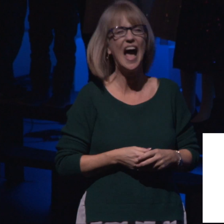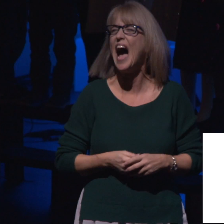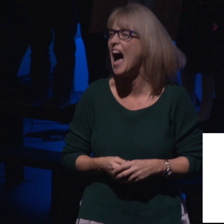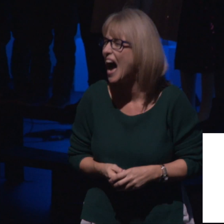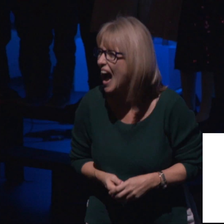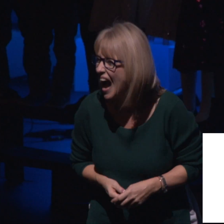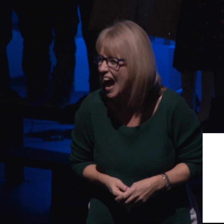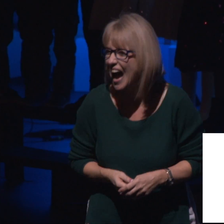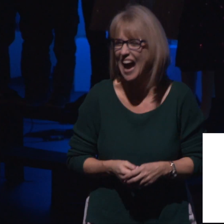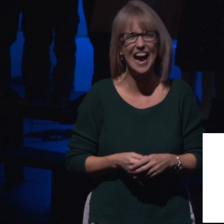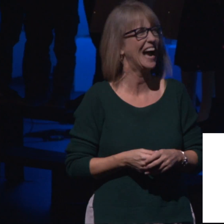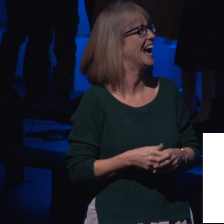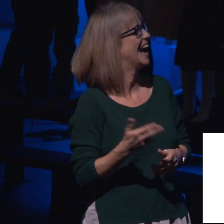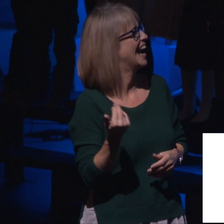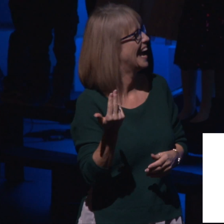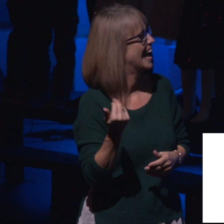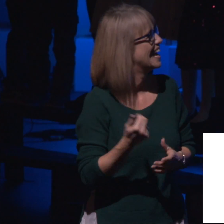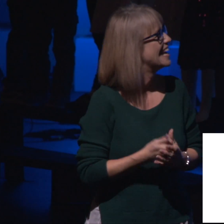Gold,